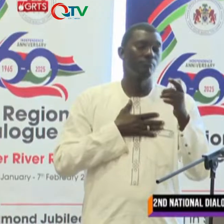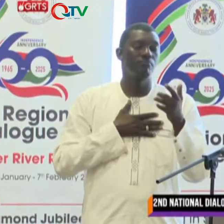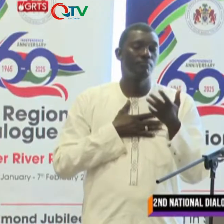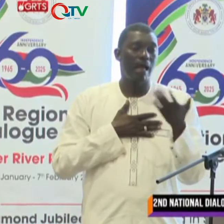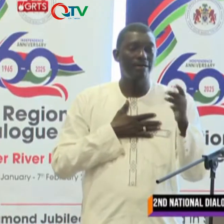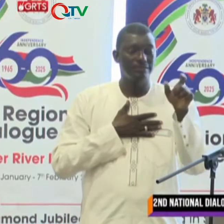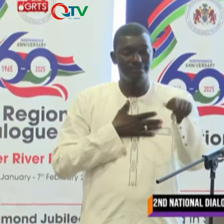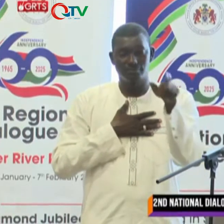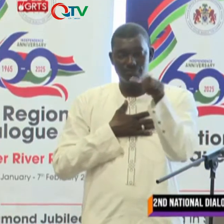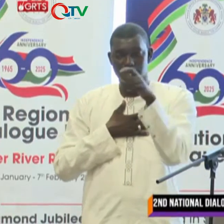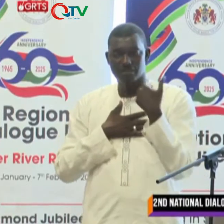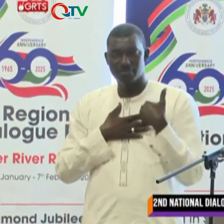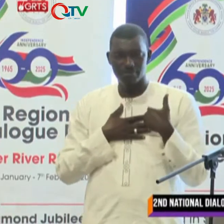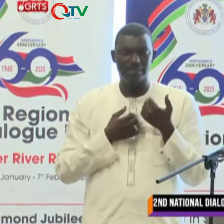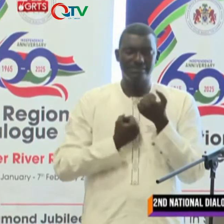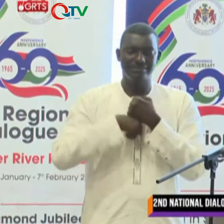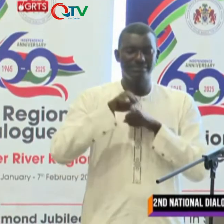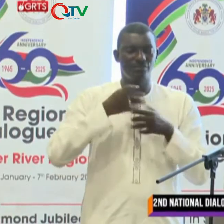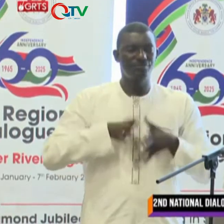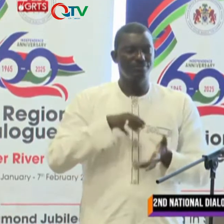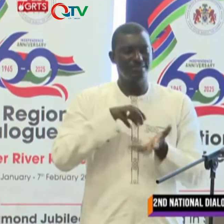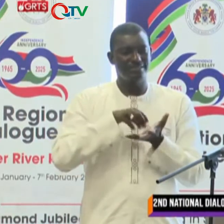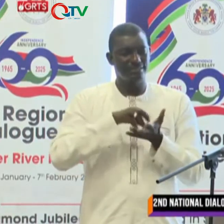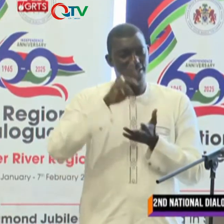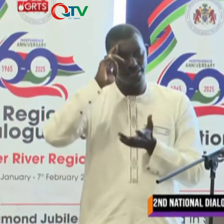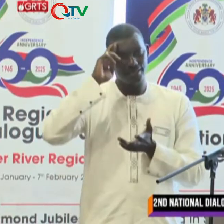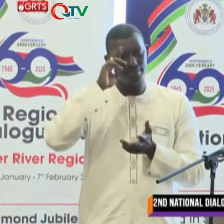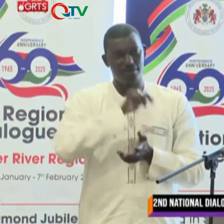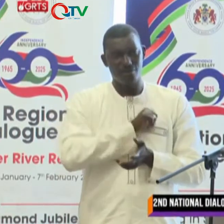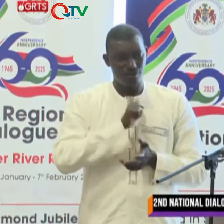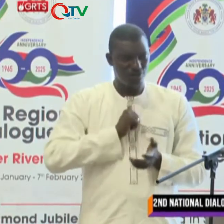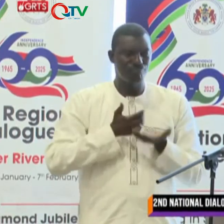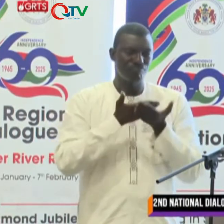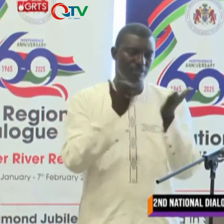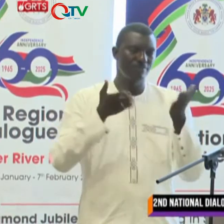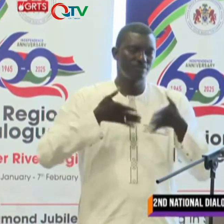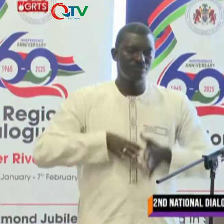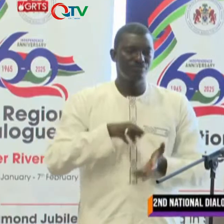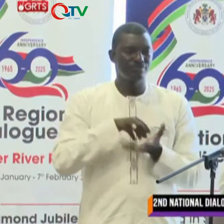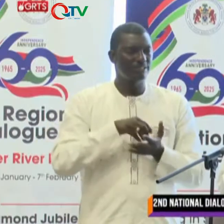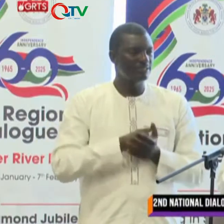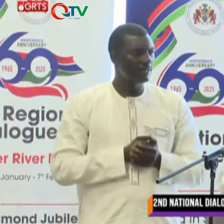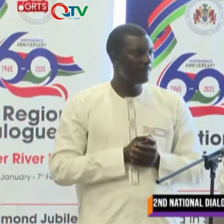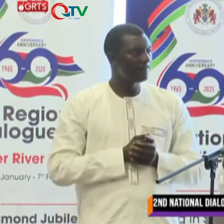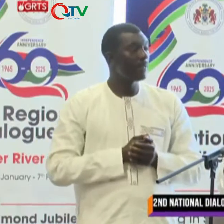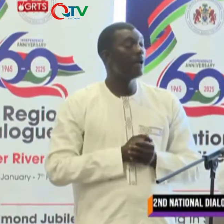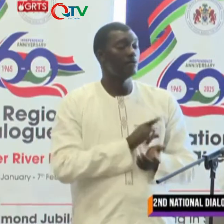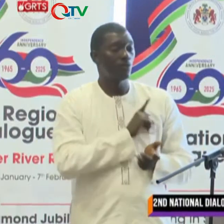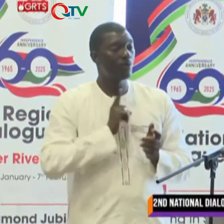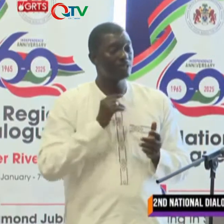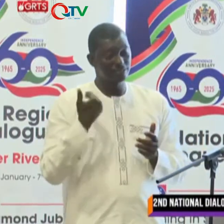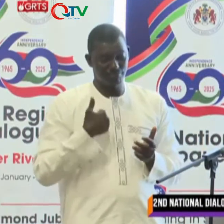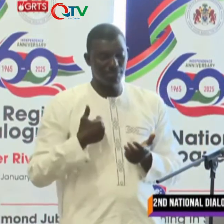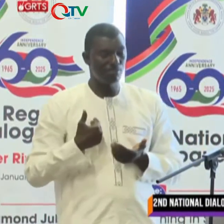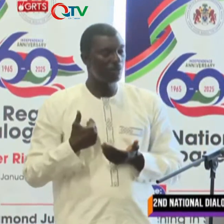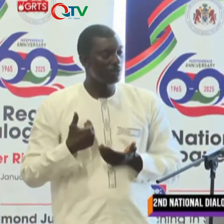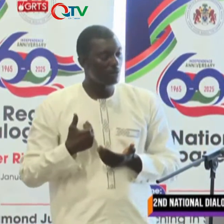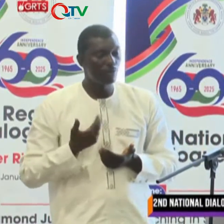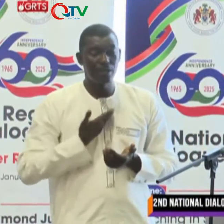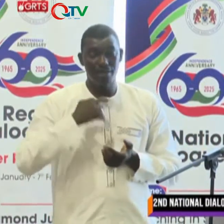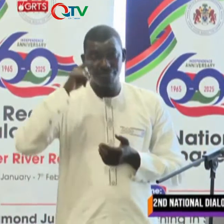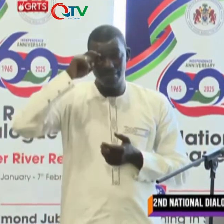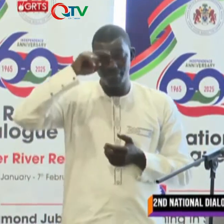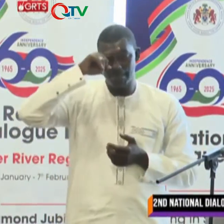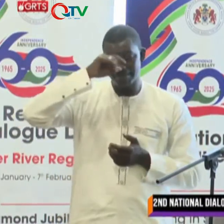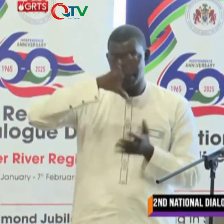our senior citizens reminded of the honor given to a citizen, and that human beings, we have the mental